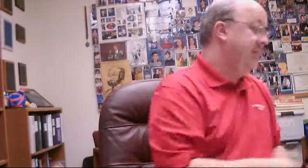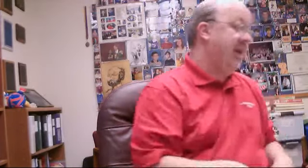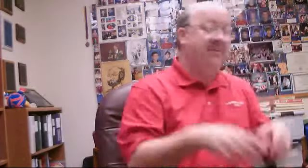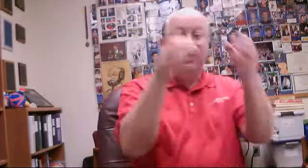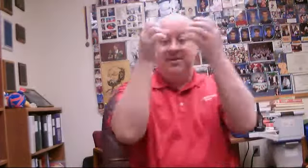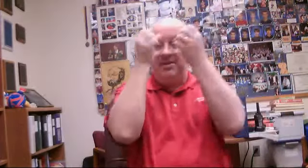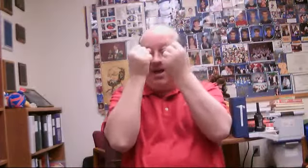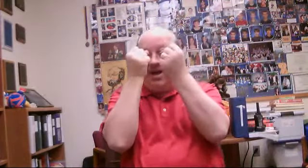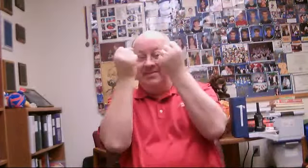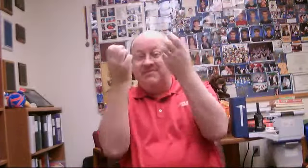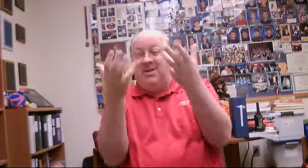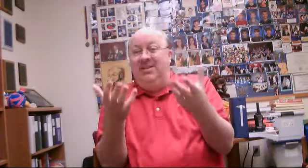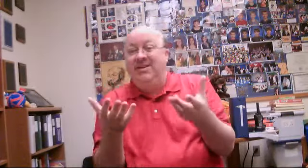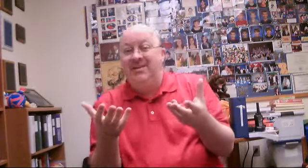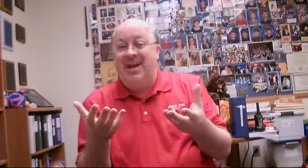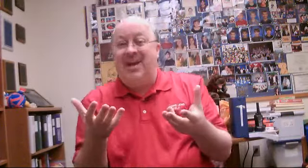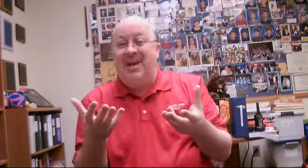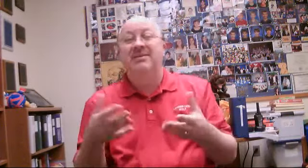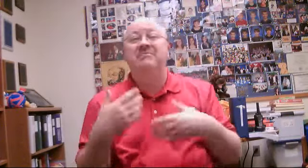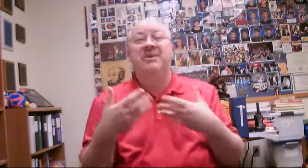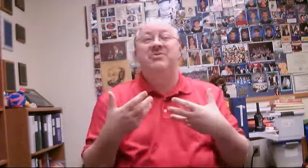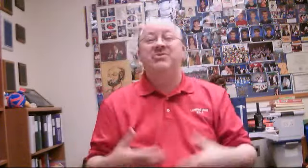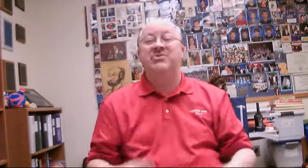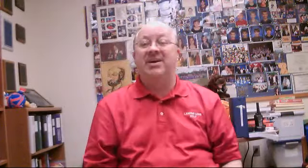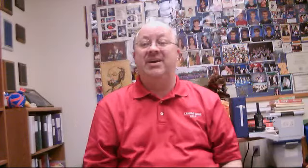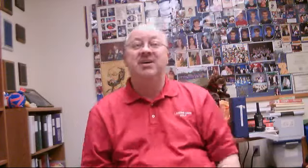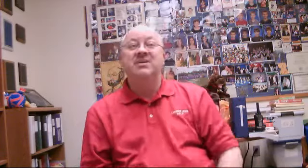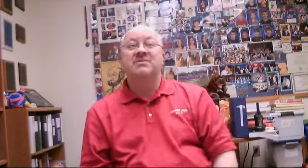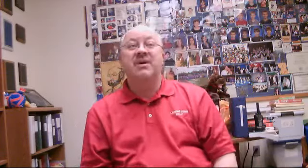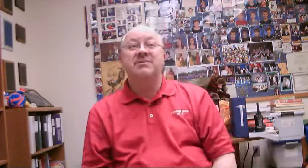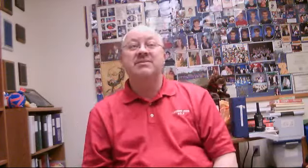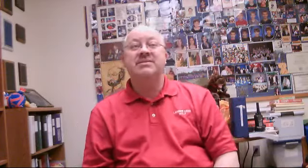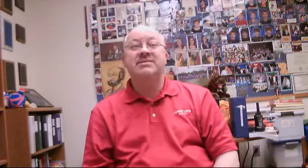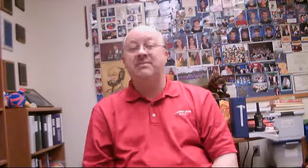yeah, your eyes fall out of your head. It means you're stunned. So if I was going to say I'm